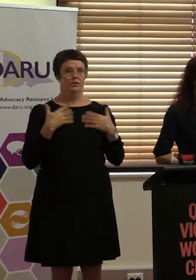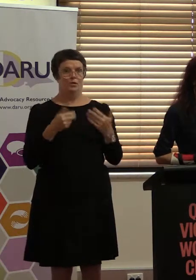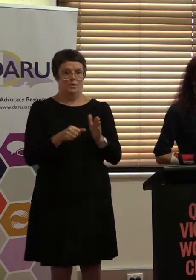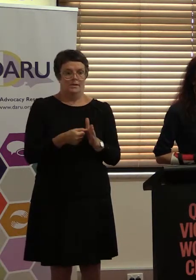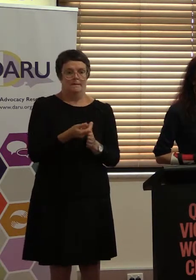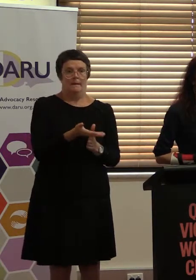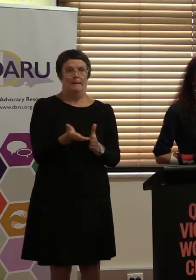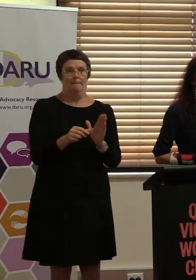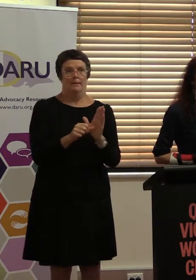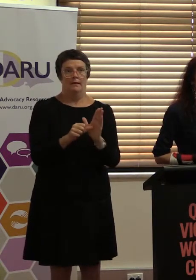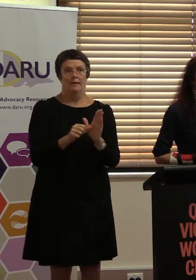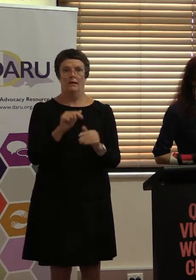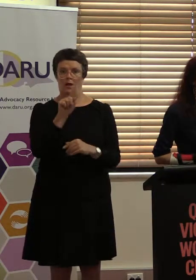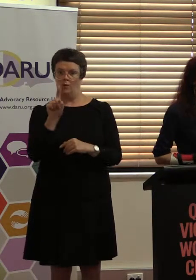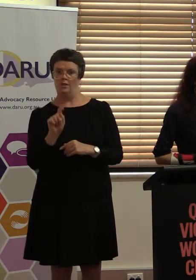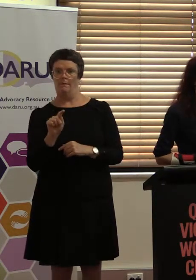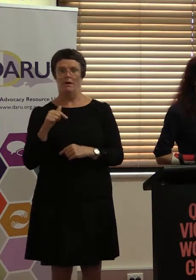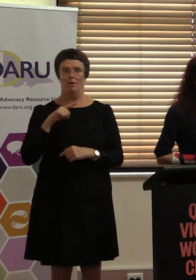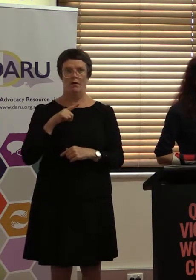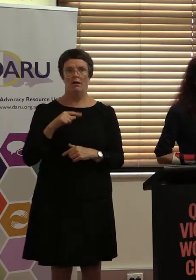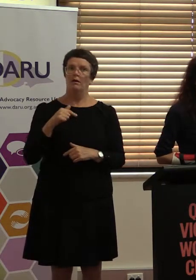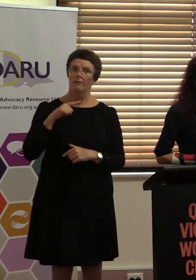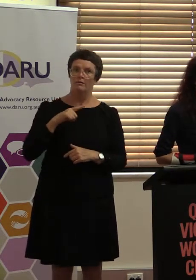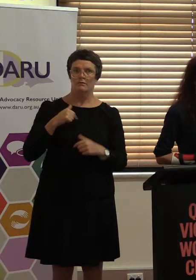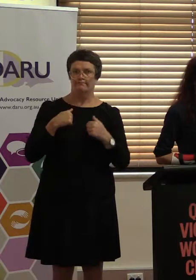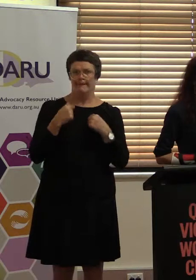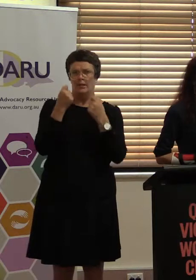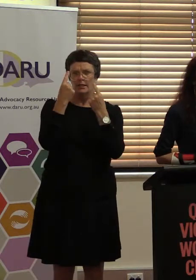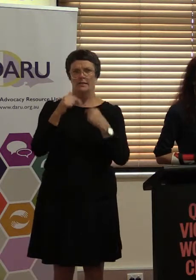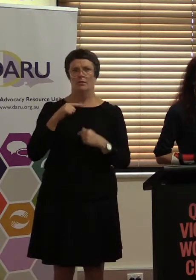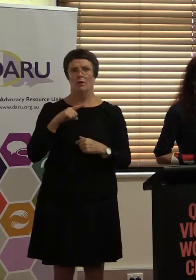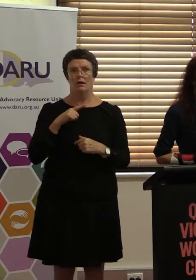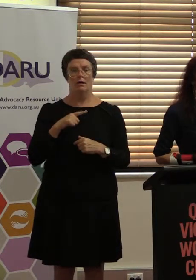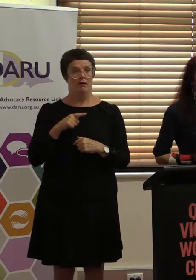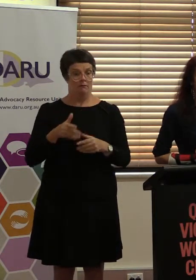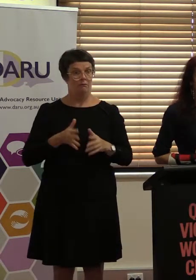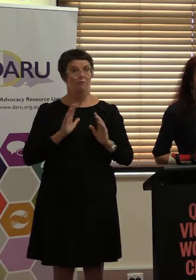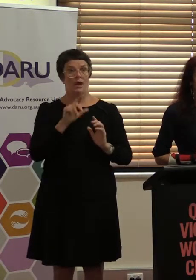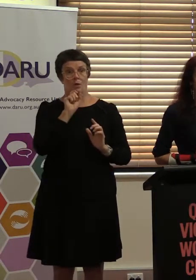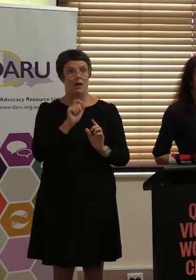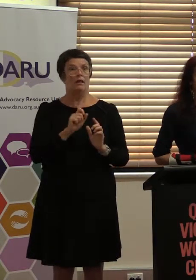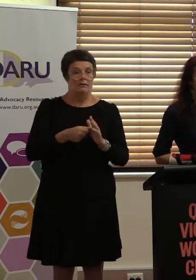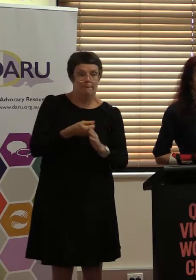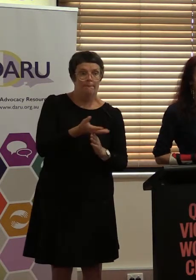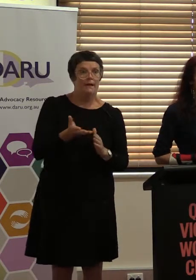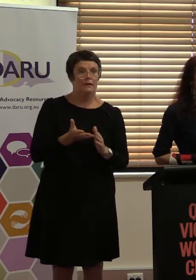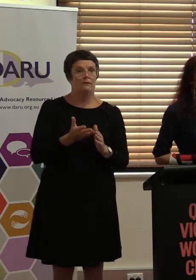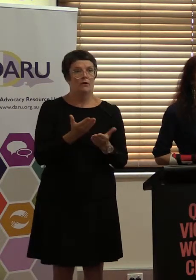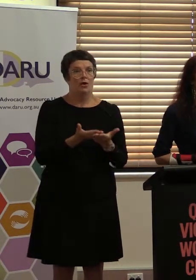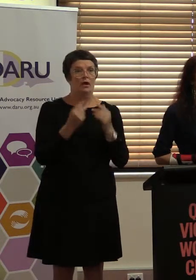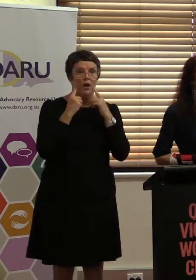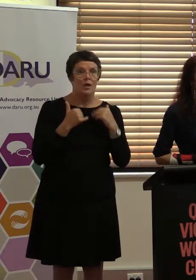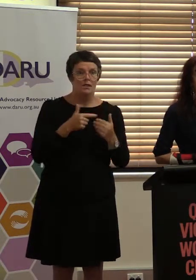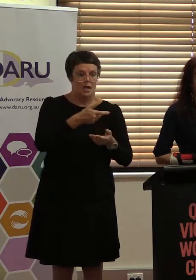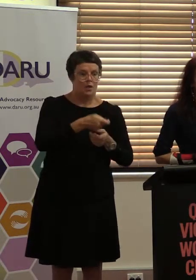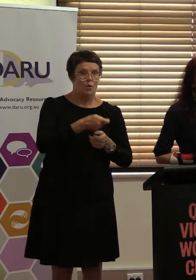reluctance to spend money on the legal side of things instead of the school side of things. I know they